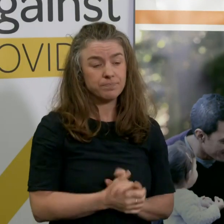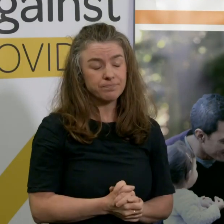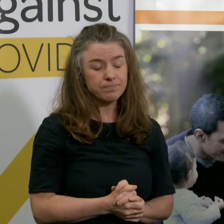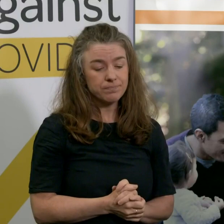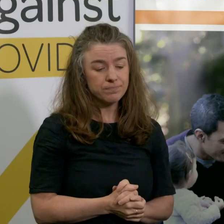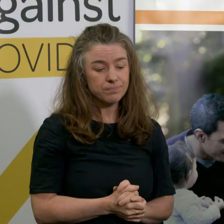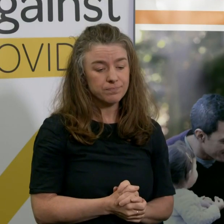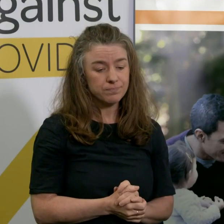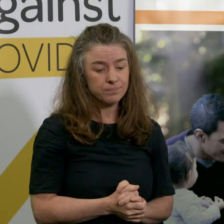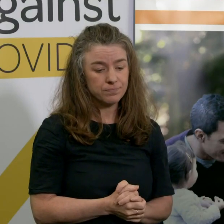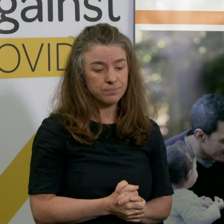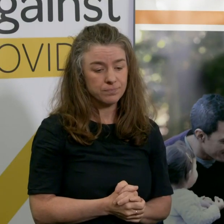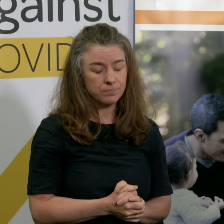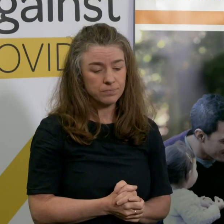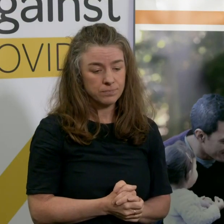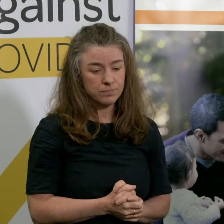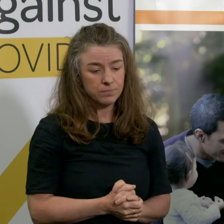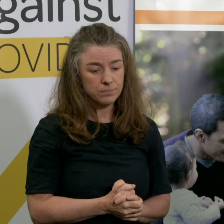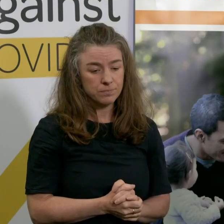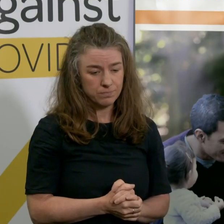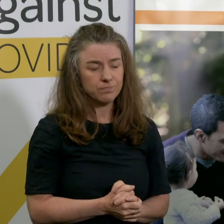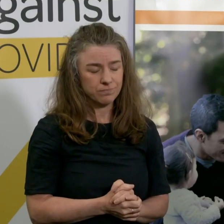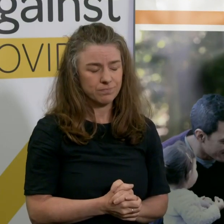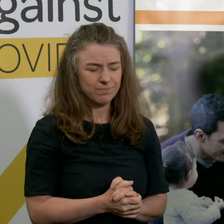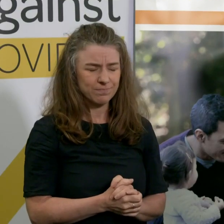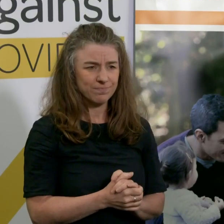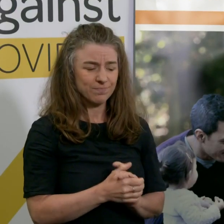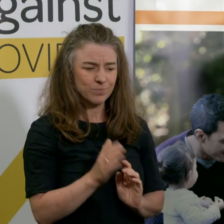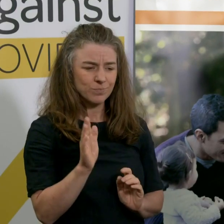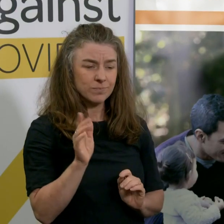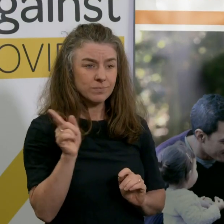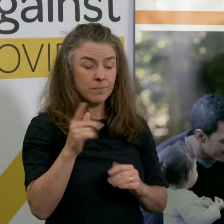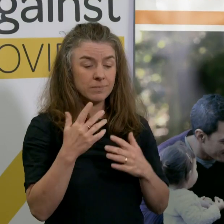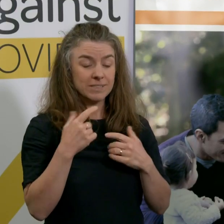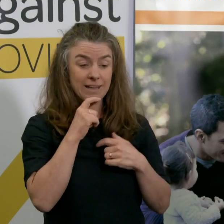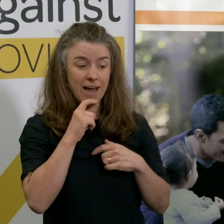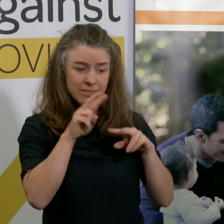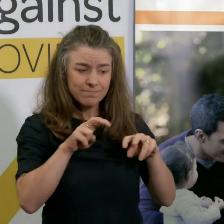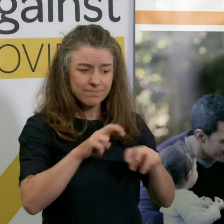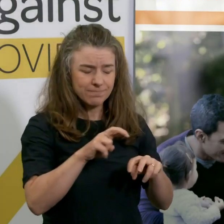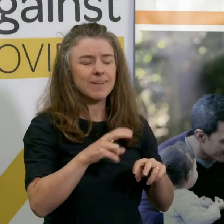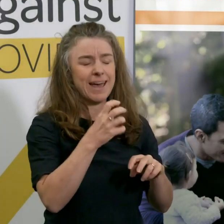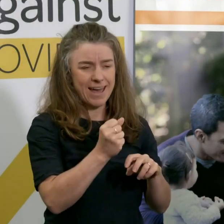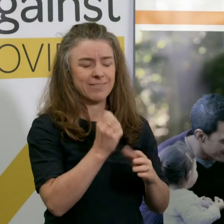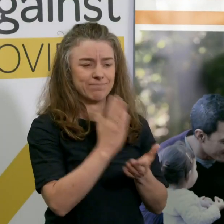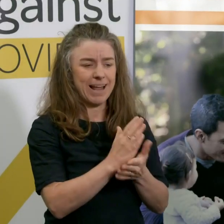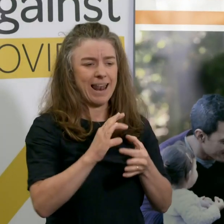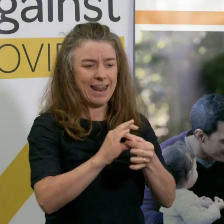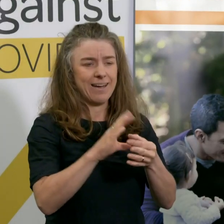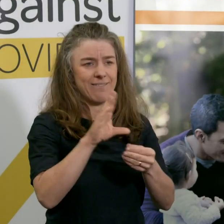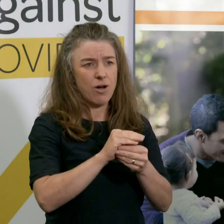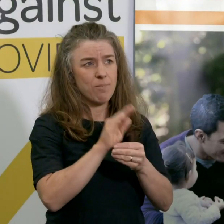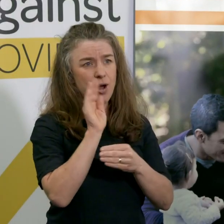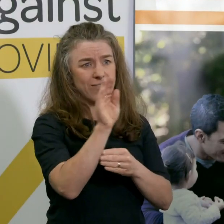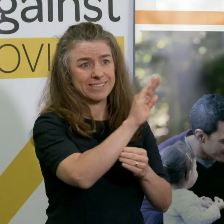staff have fully investigated these cases, there is a clear link to overseas travel. In several other cases, the test results were